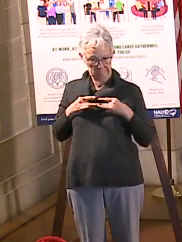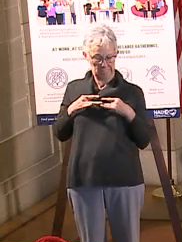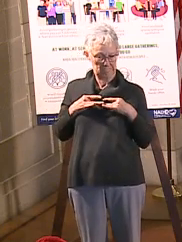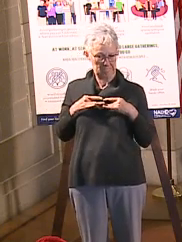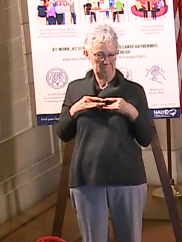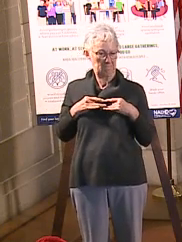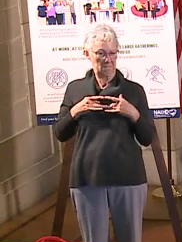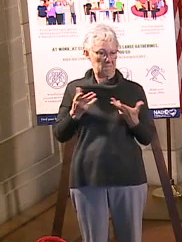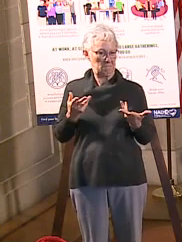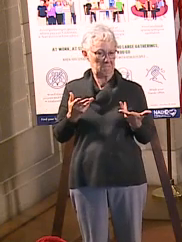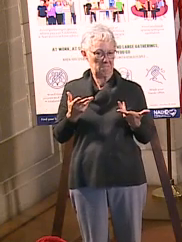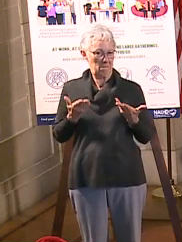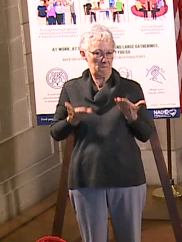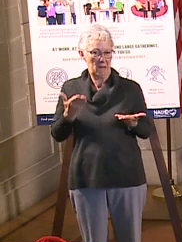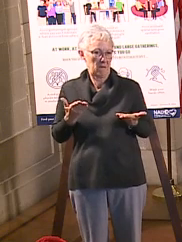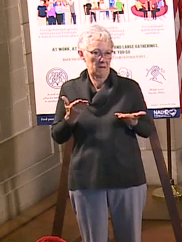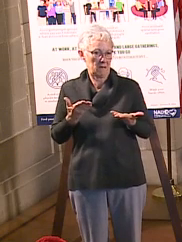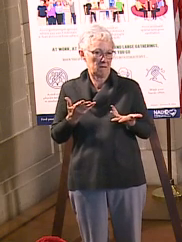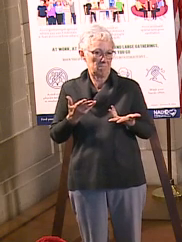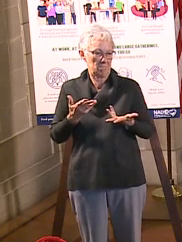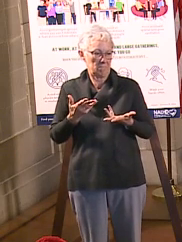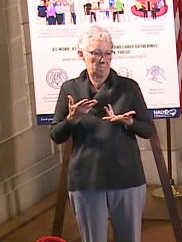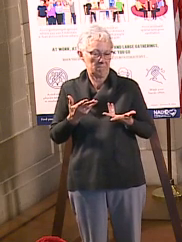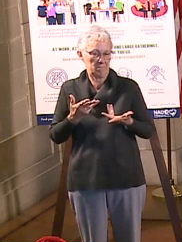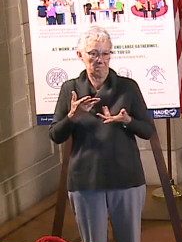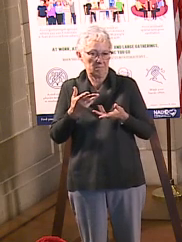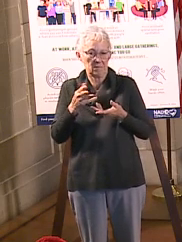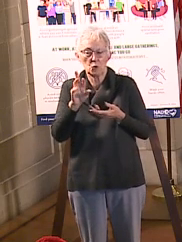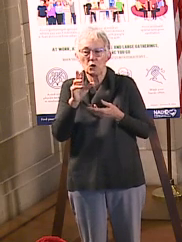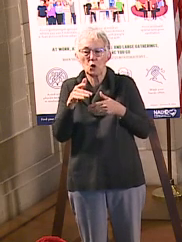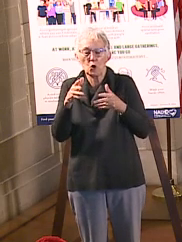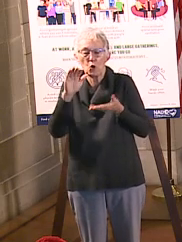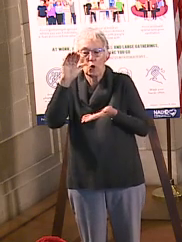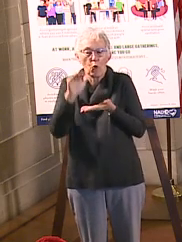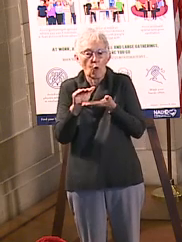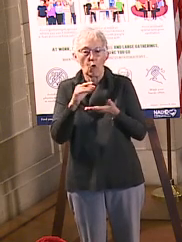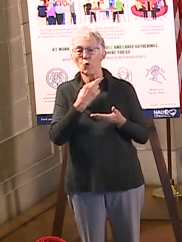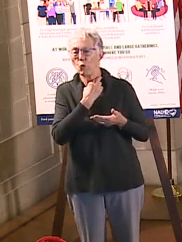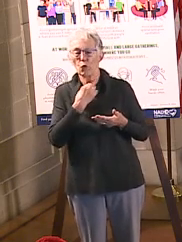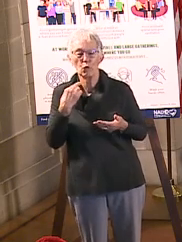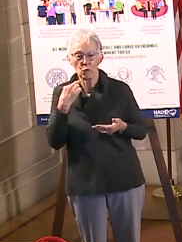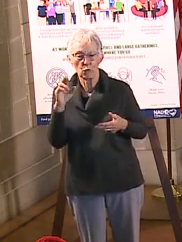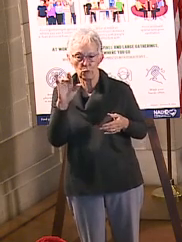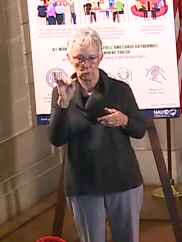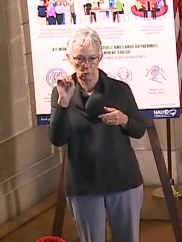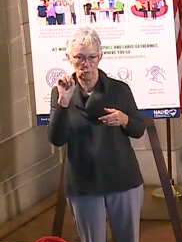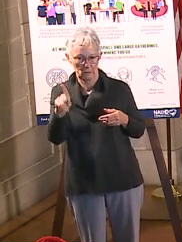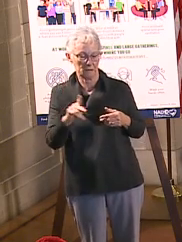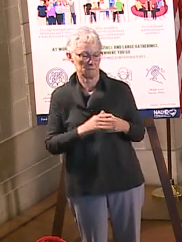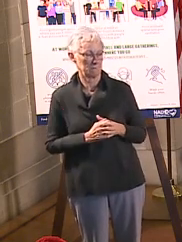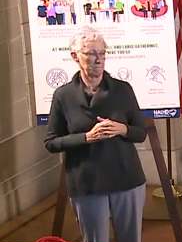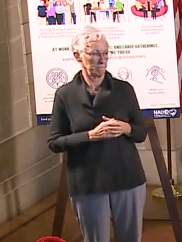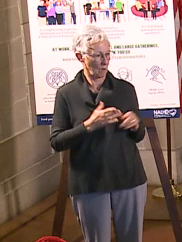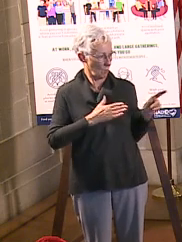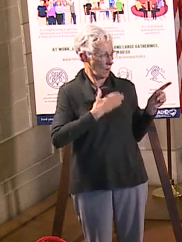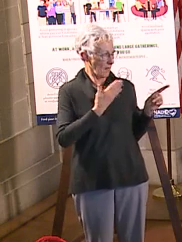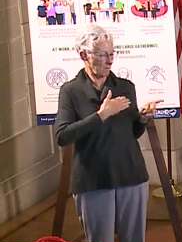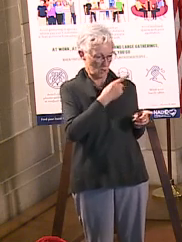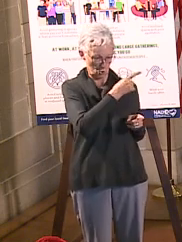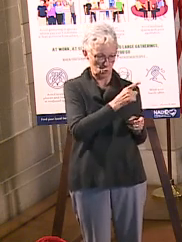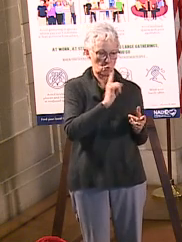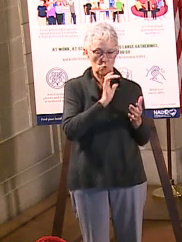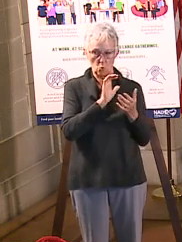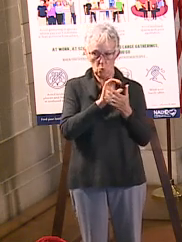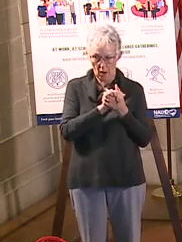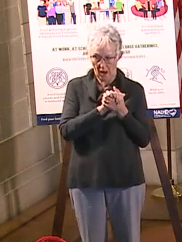So, but. Well, good. Well, we're glad you and your wife have both recovered from the coronavirus, and thank you very much for sharing your